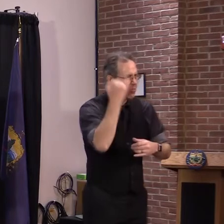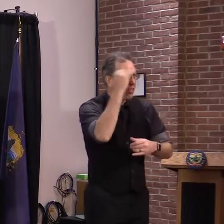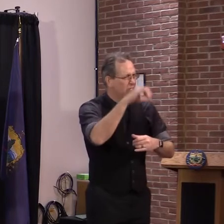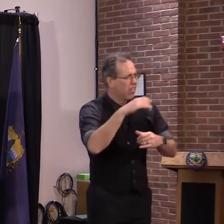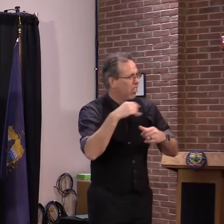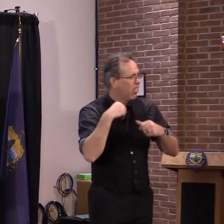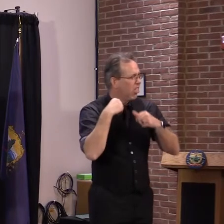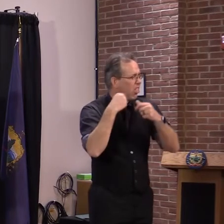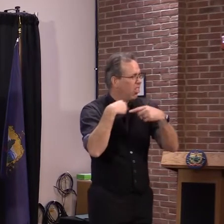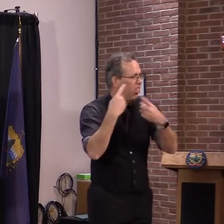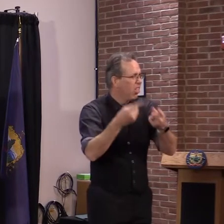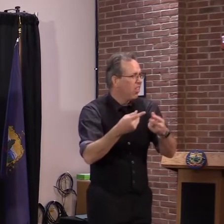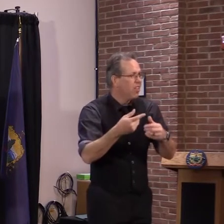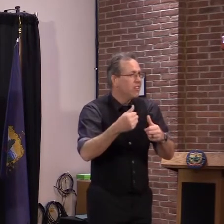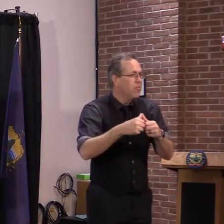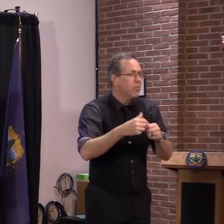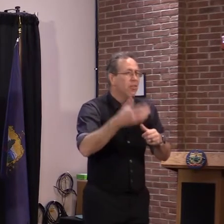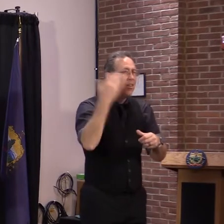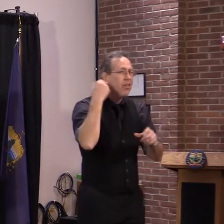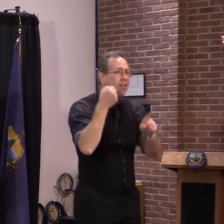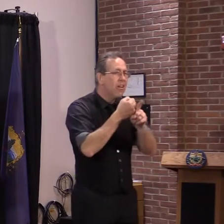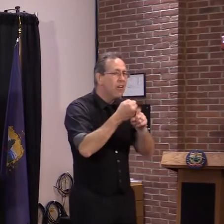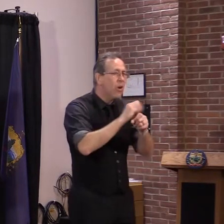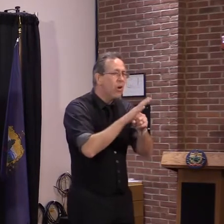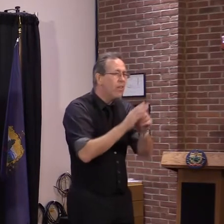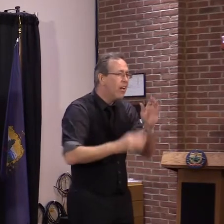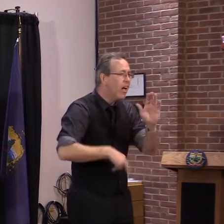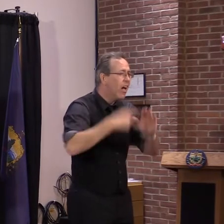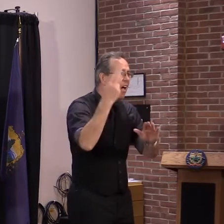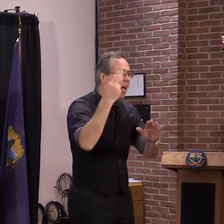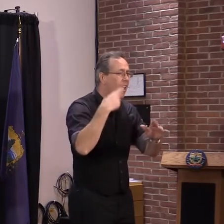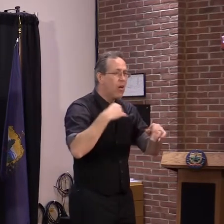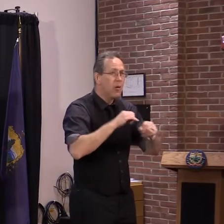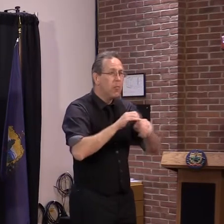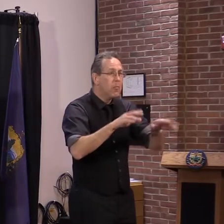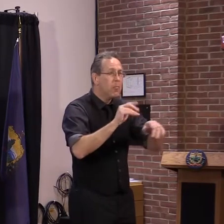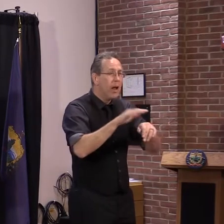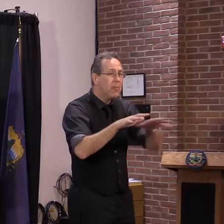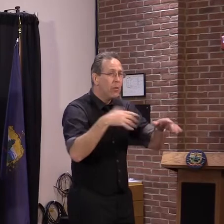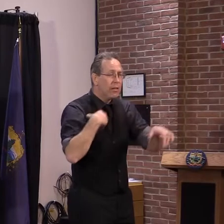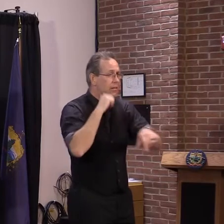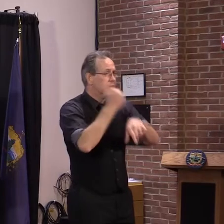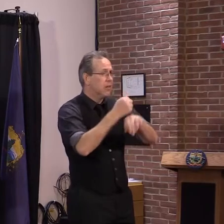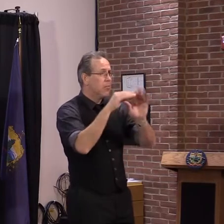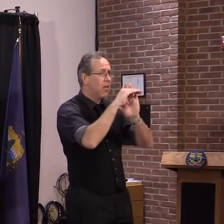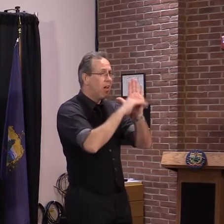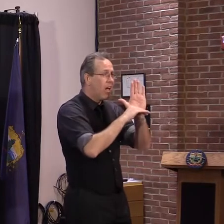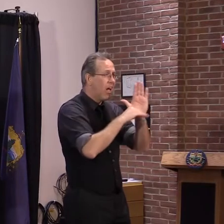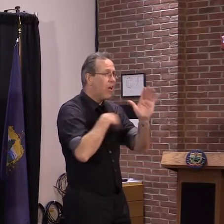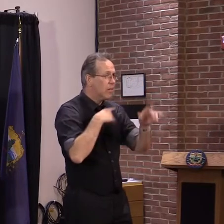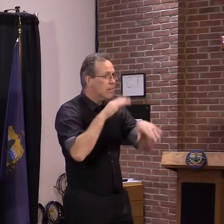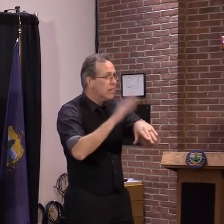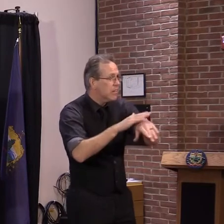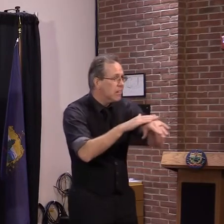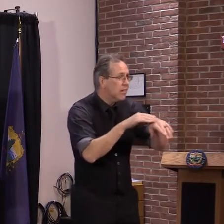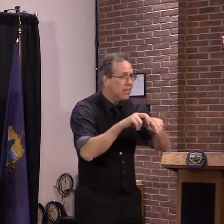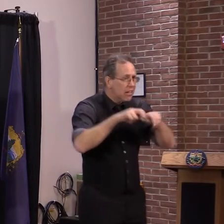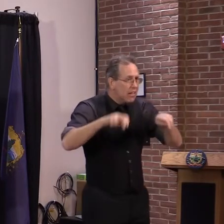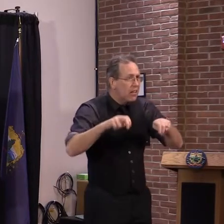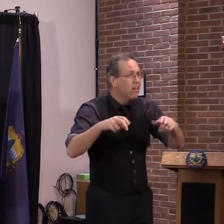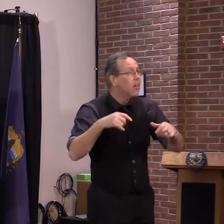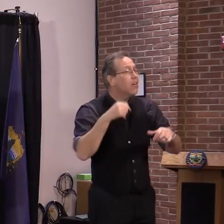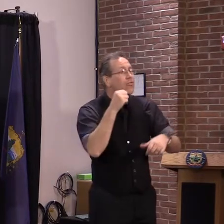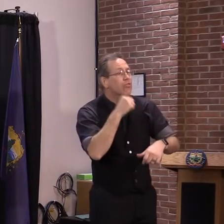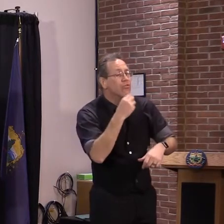the pandemic and all the mitigation measures we put into place, you could still go into a restaurant or a bar, for